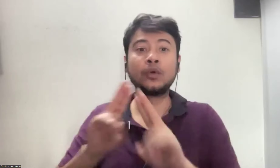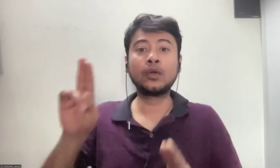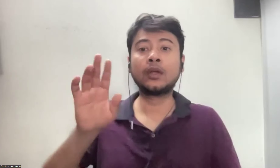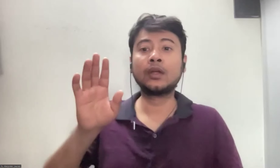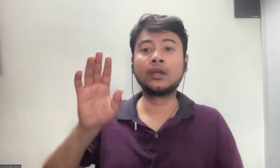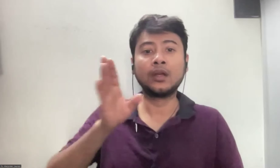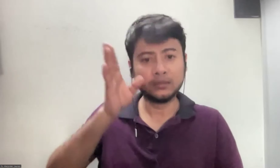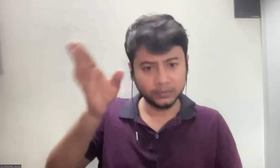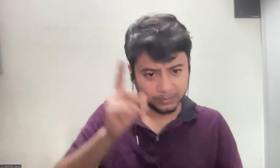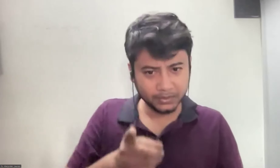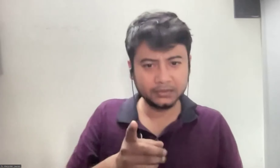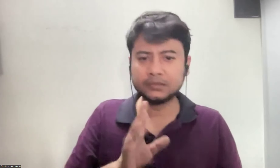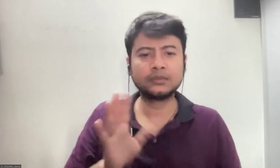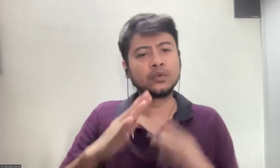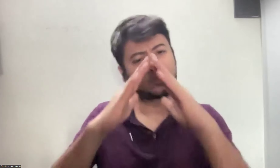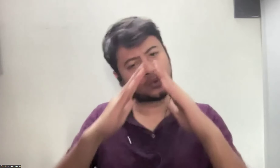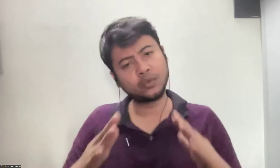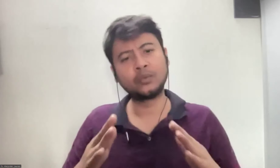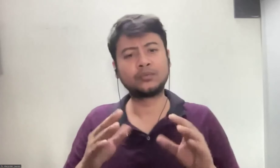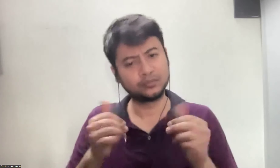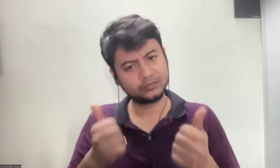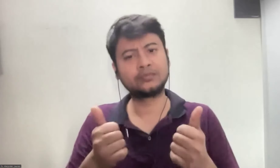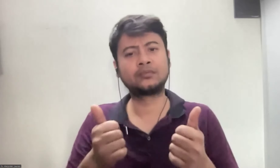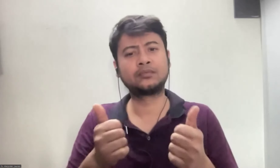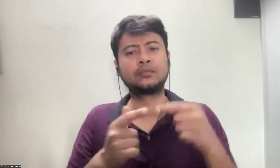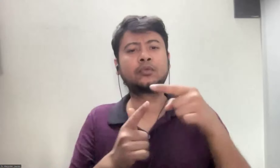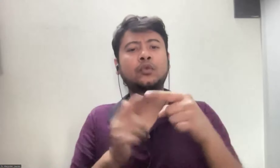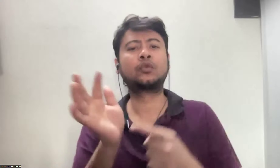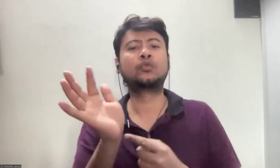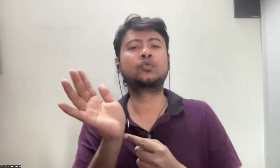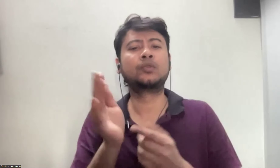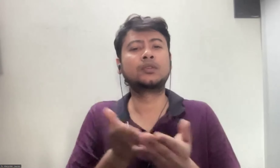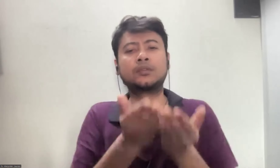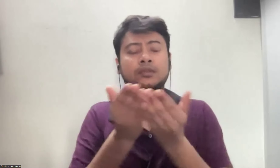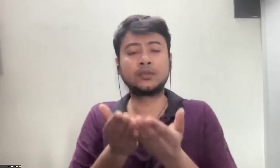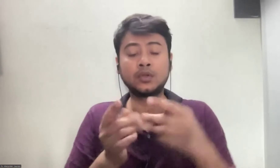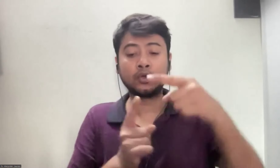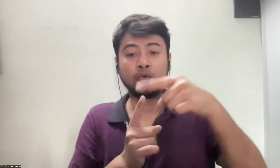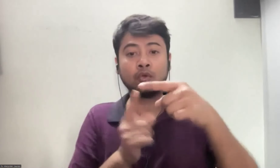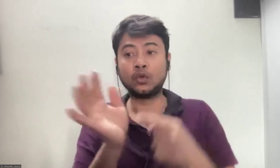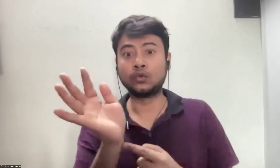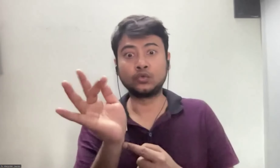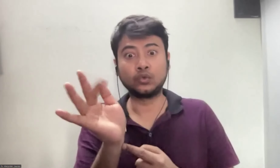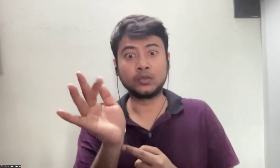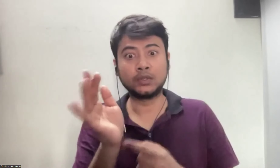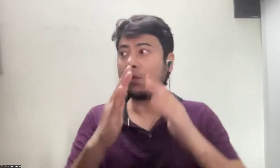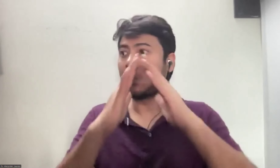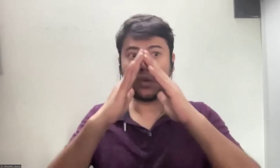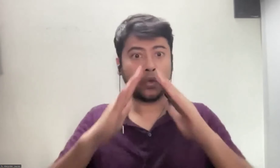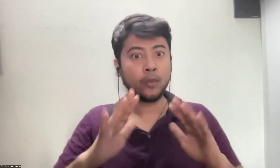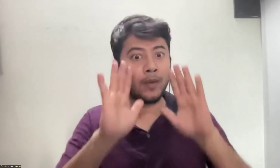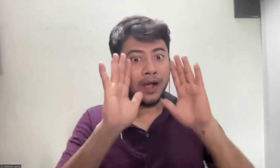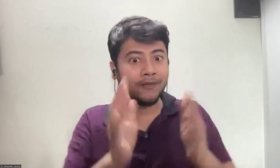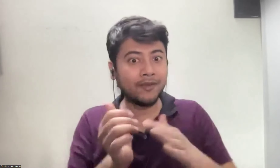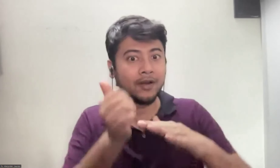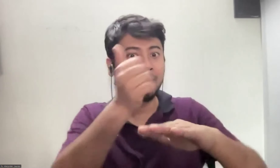home properly, we actually convert our own home into a temple. Our home becomes like a temple.